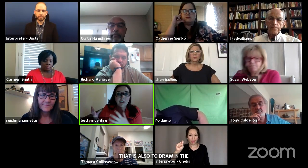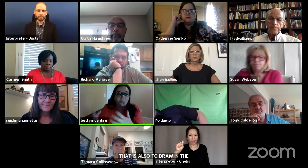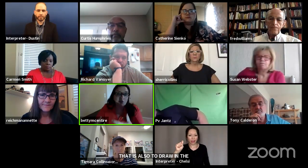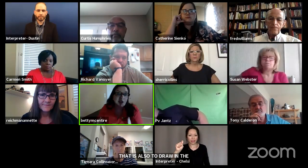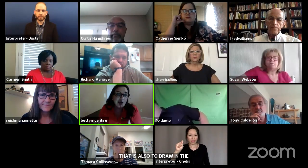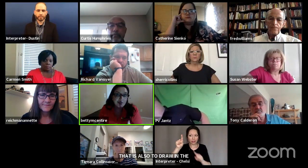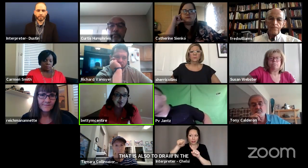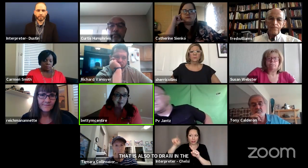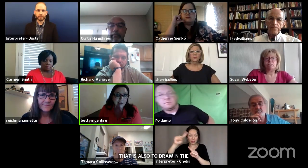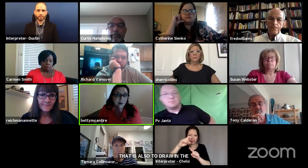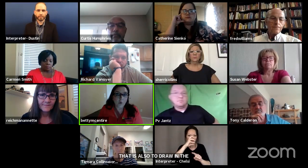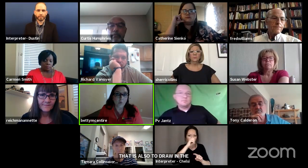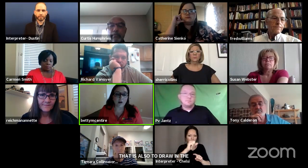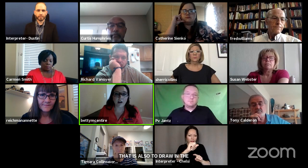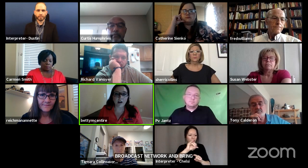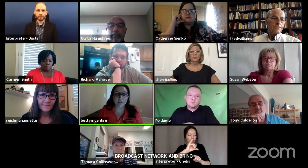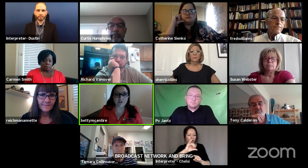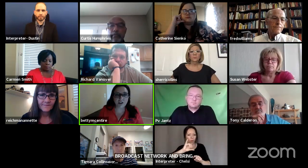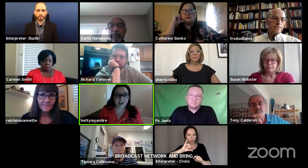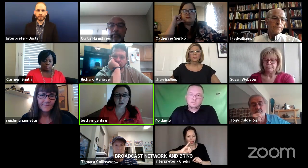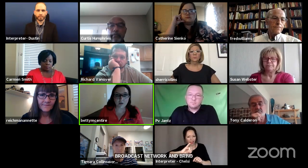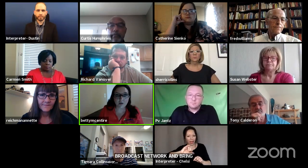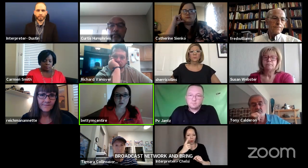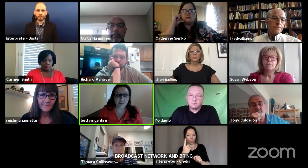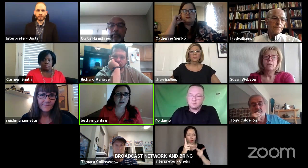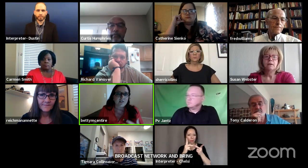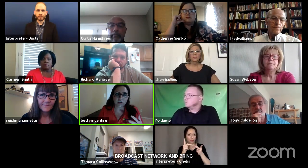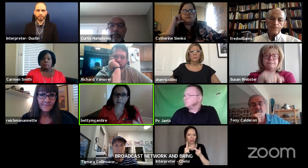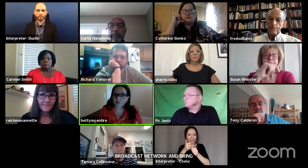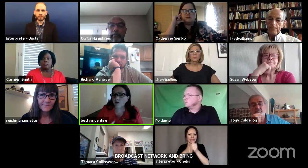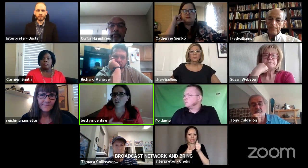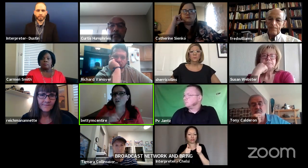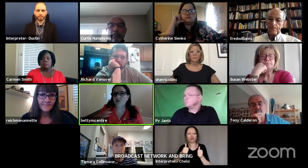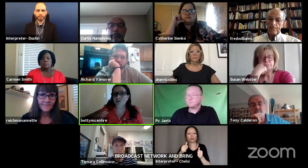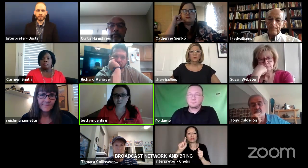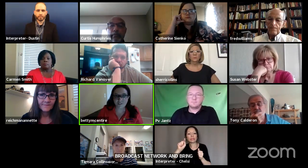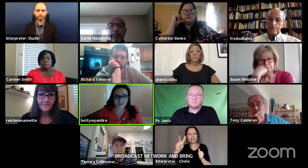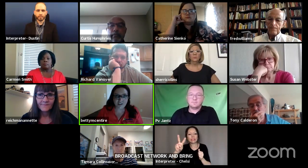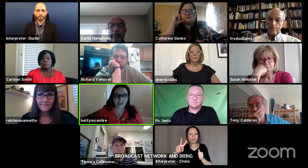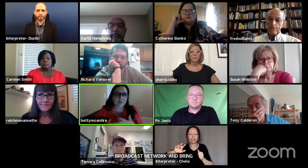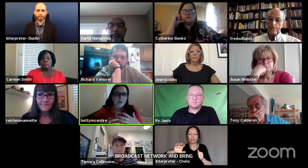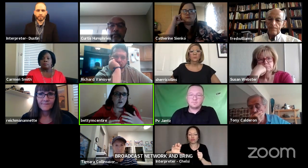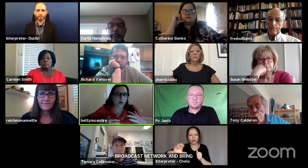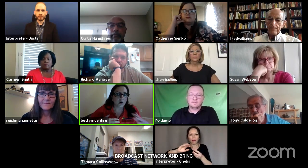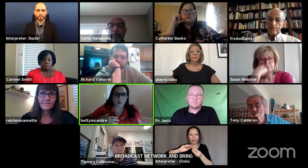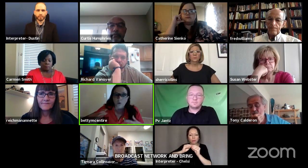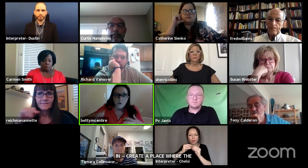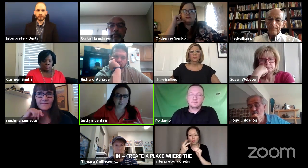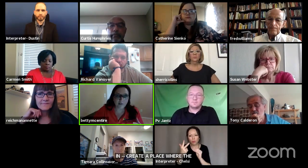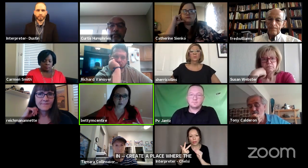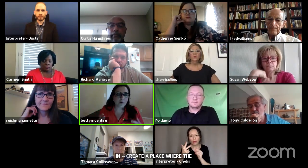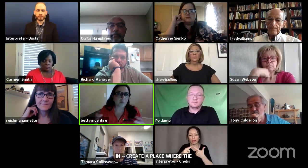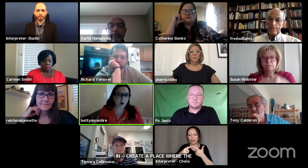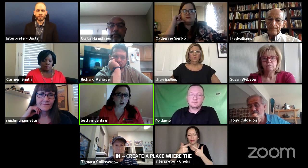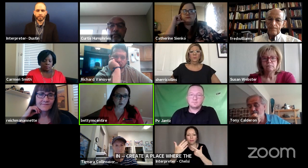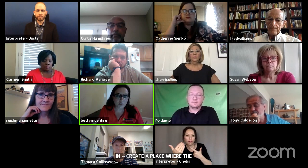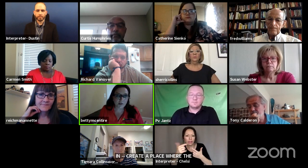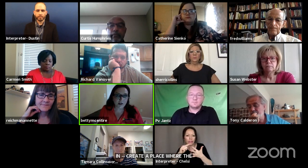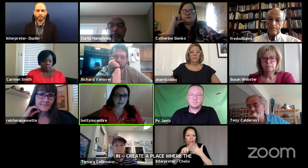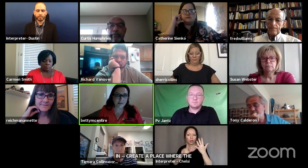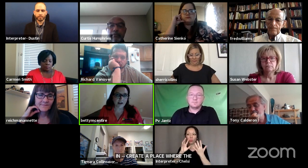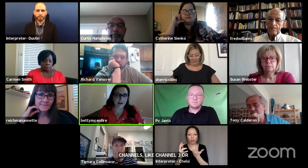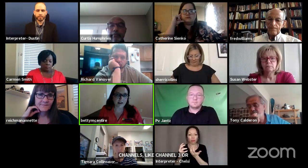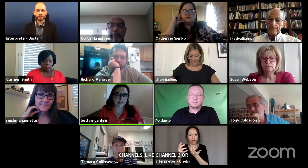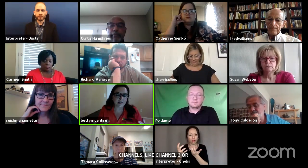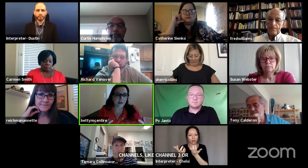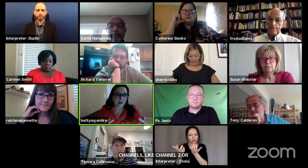a place where the channels like Channel 3 or Channel 15 or whoever will partner with